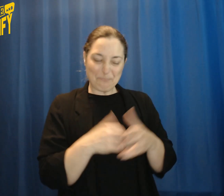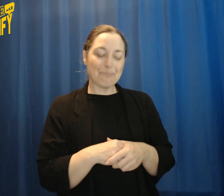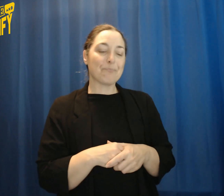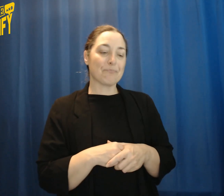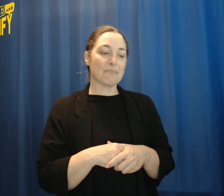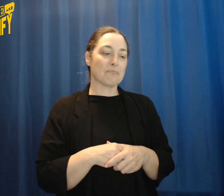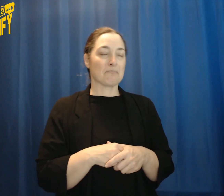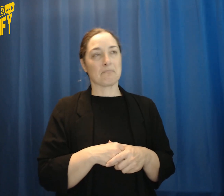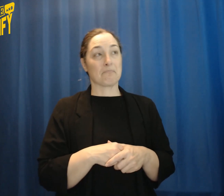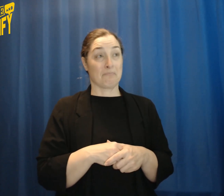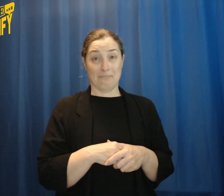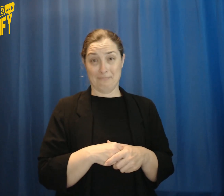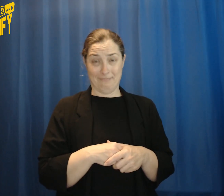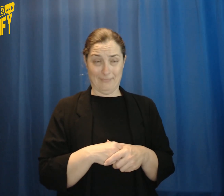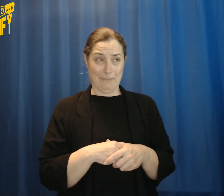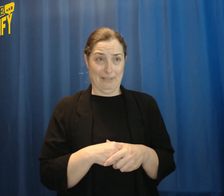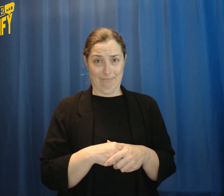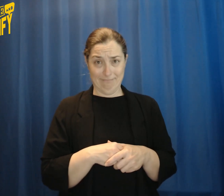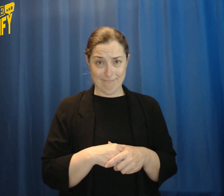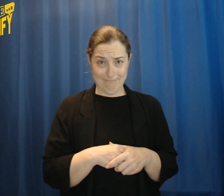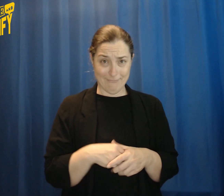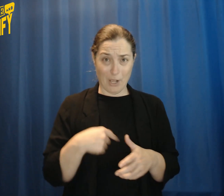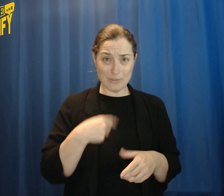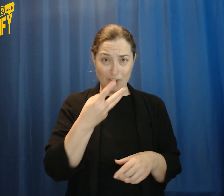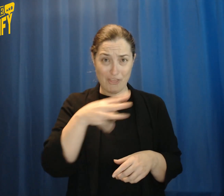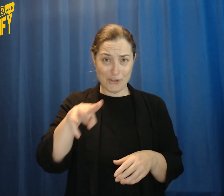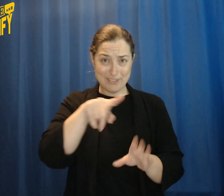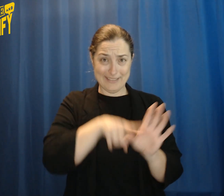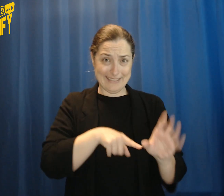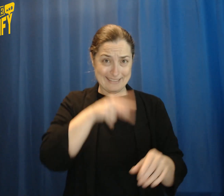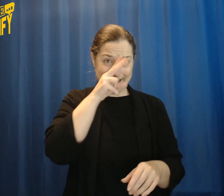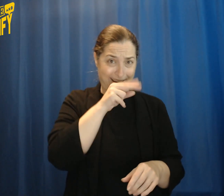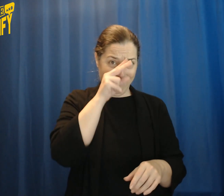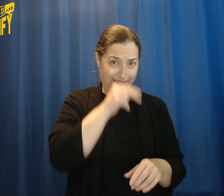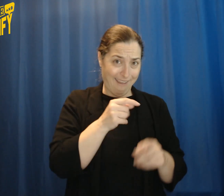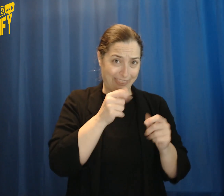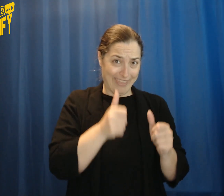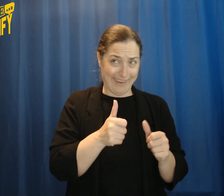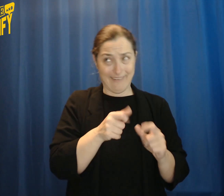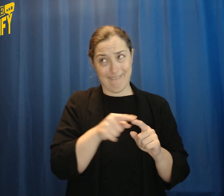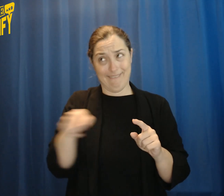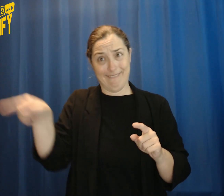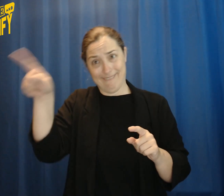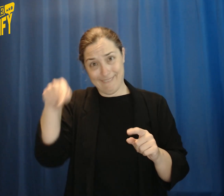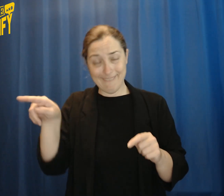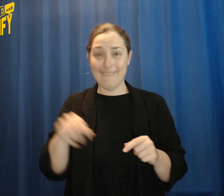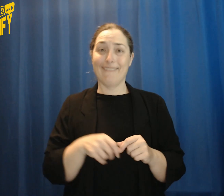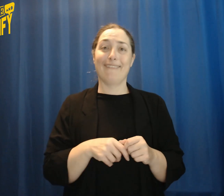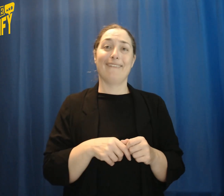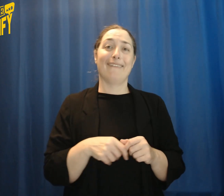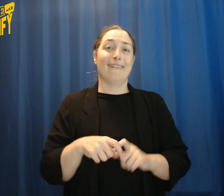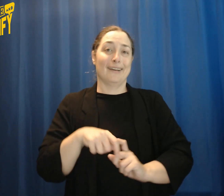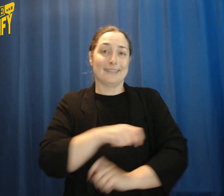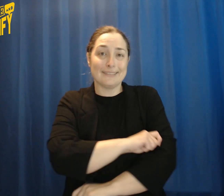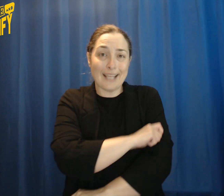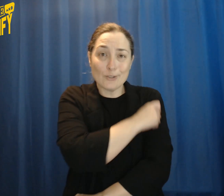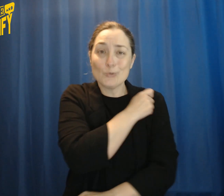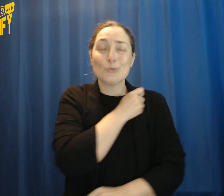30 years younger than the youngest of them and covered in tattoos and, like I really didn't look like I fit in, but I quite loved it. They had